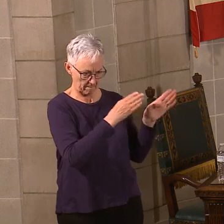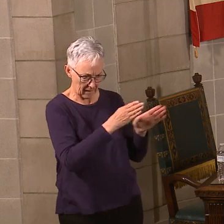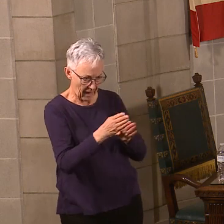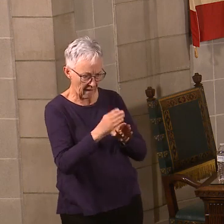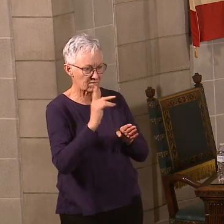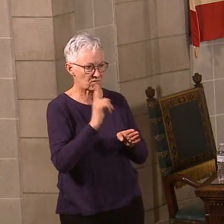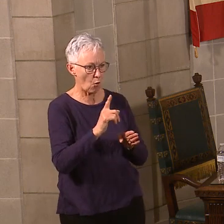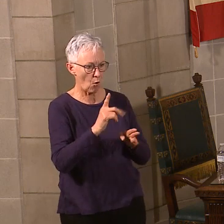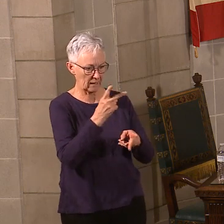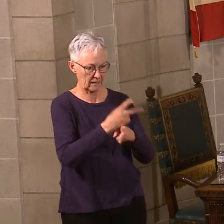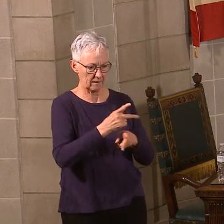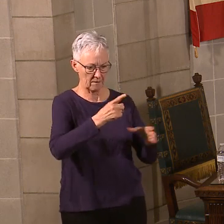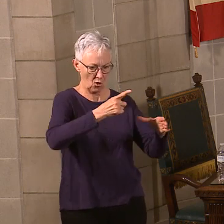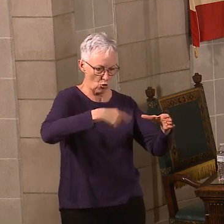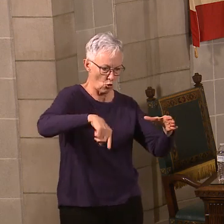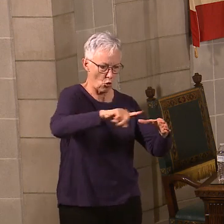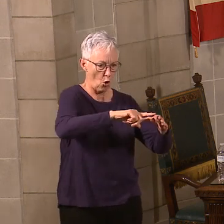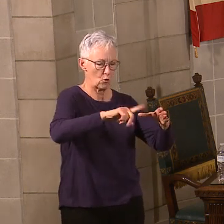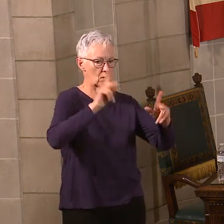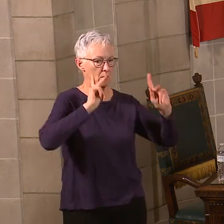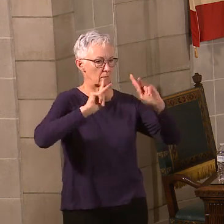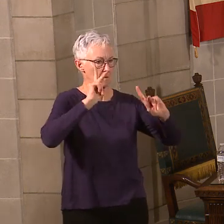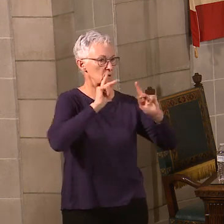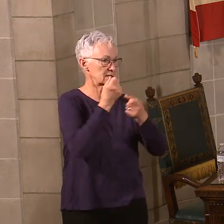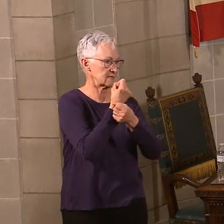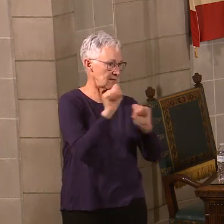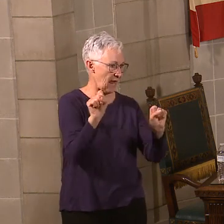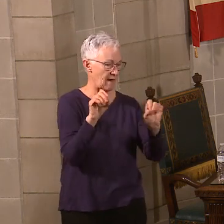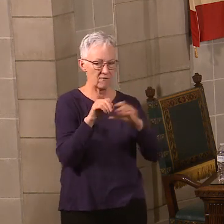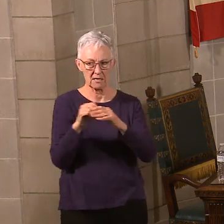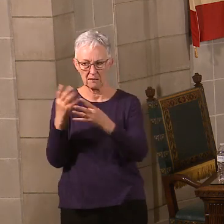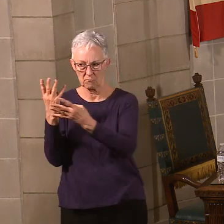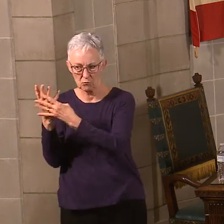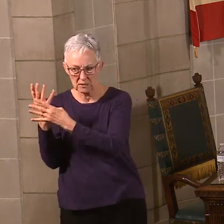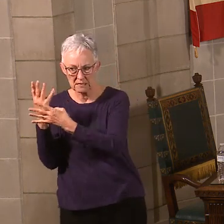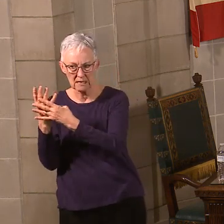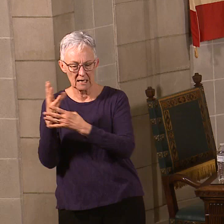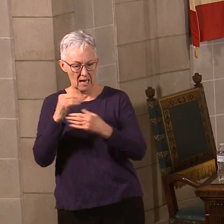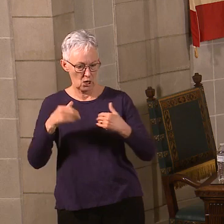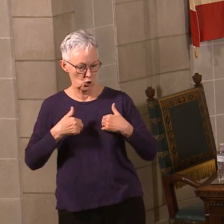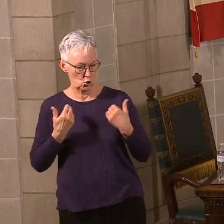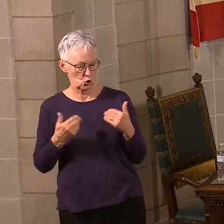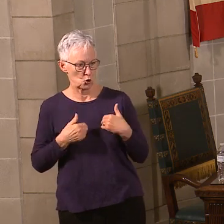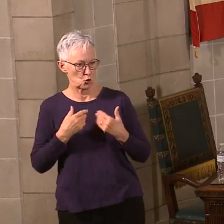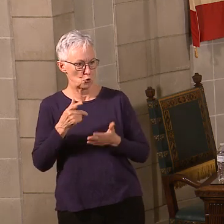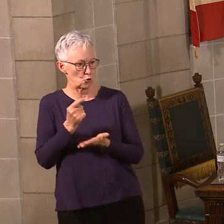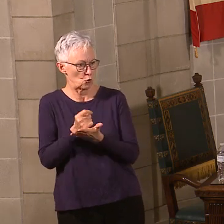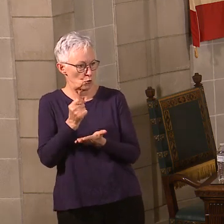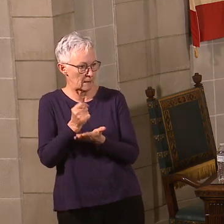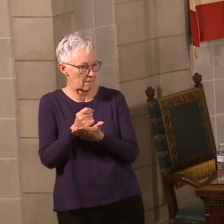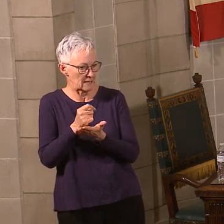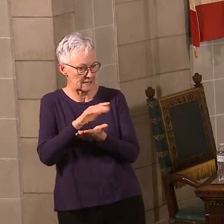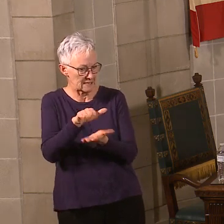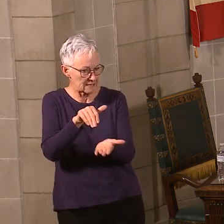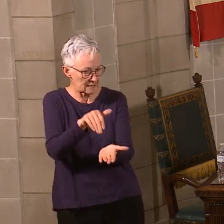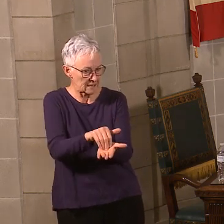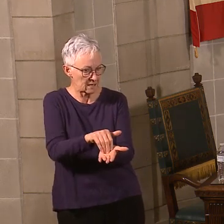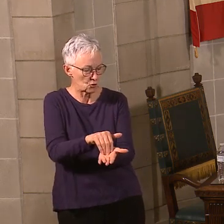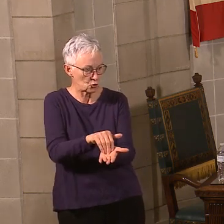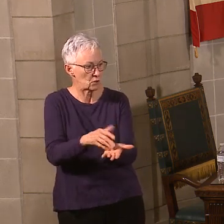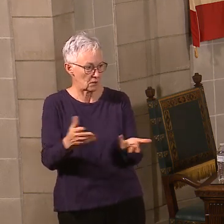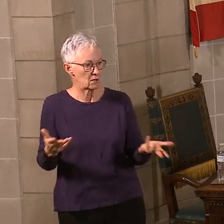seen them, I can't tell you specifically, but I can tell you that, again, when you're talking about sensitive areas, like how do we keep our young people safe and how do we keep our corrections